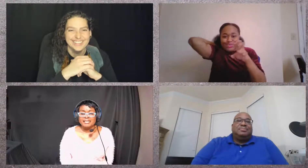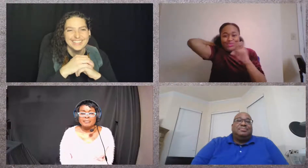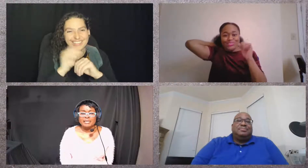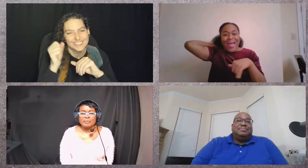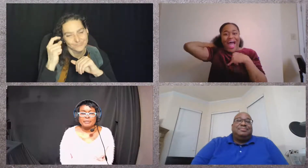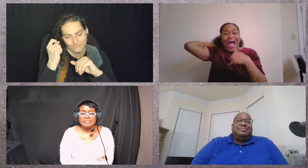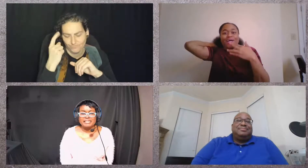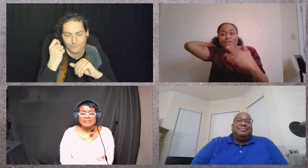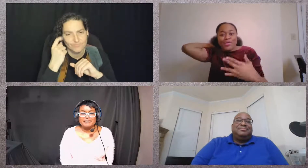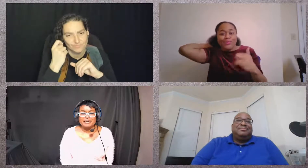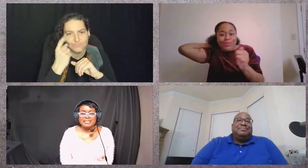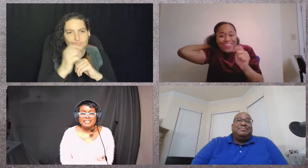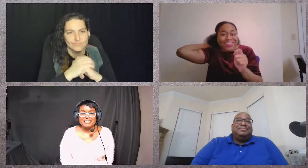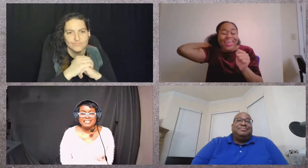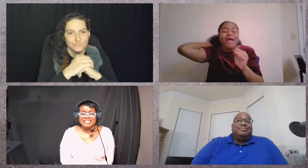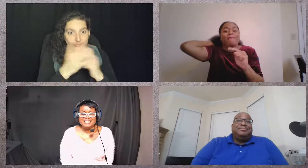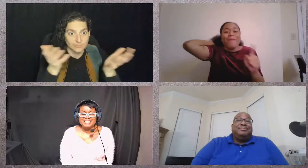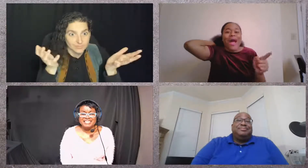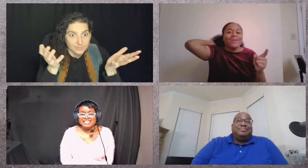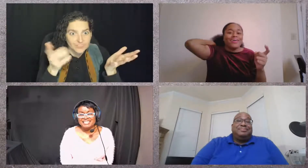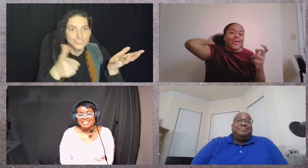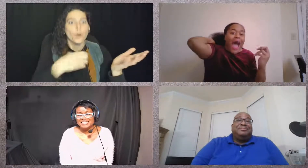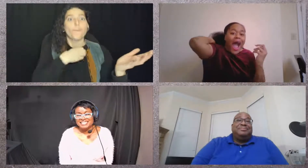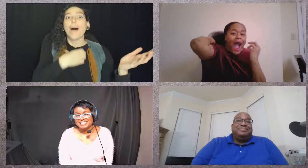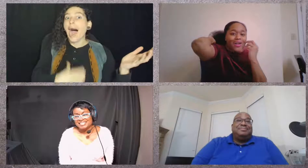To be honest, I can be a little bit obsessive about it.